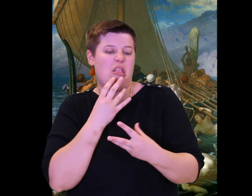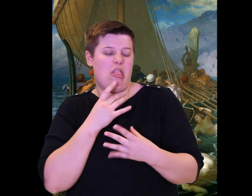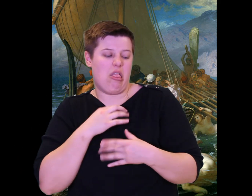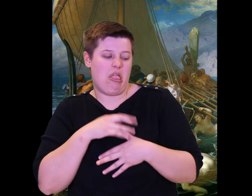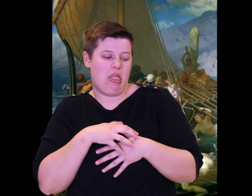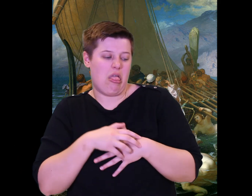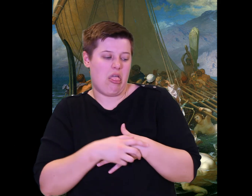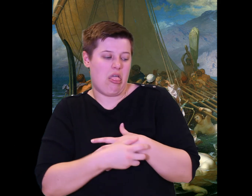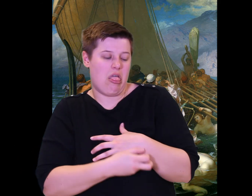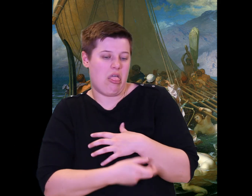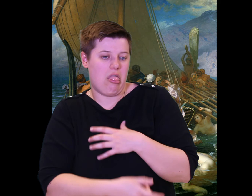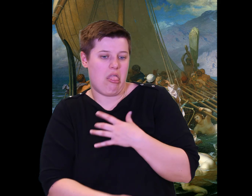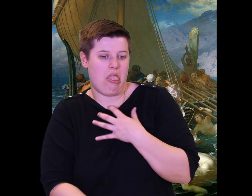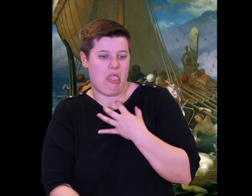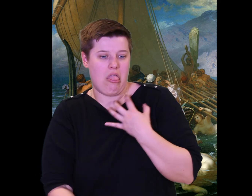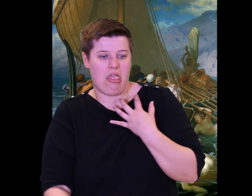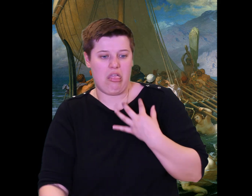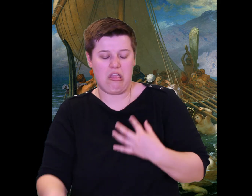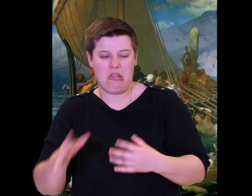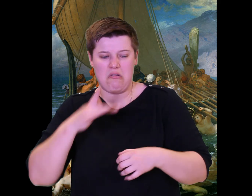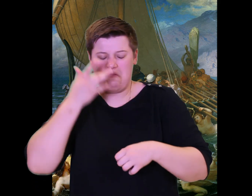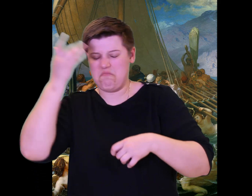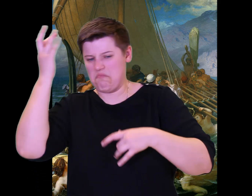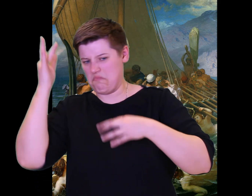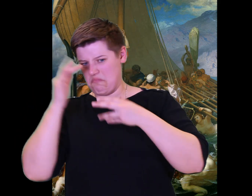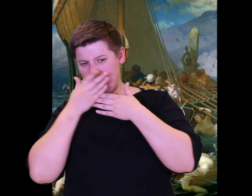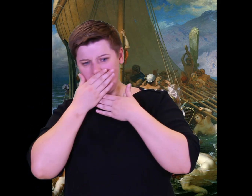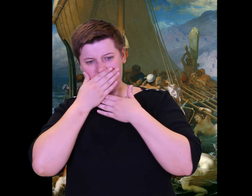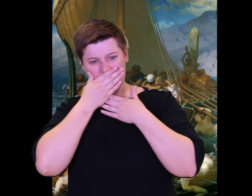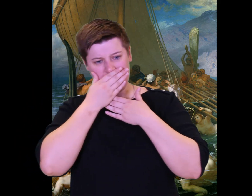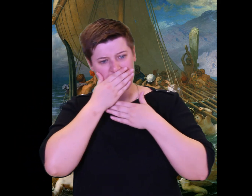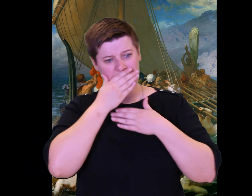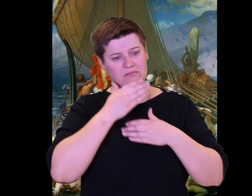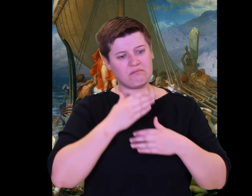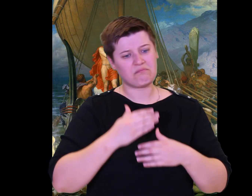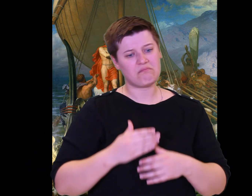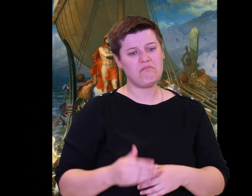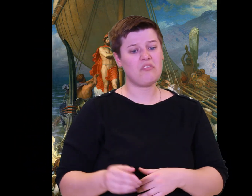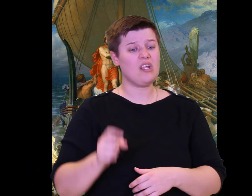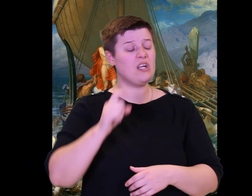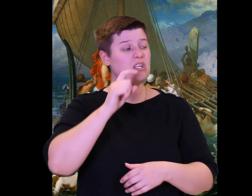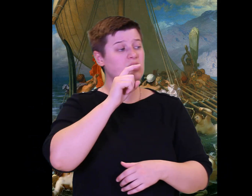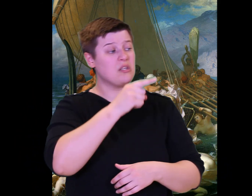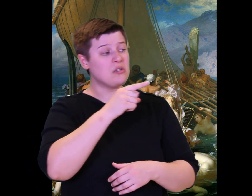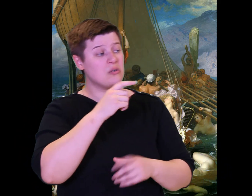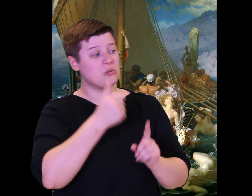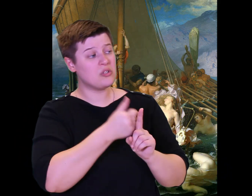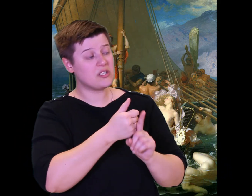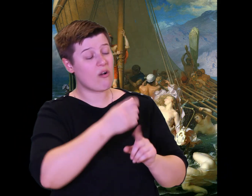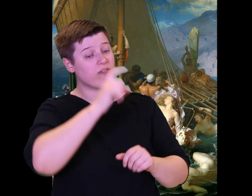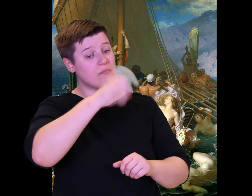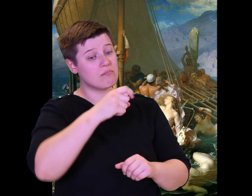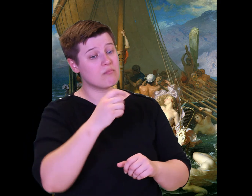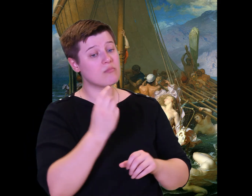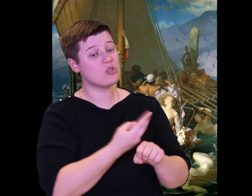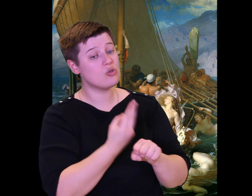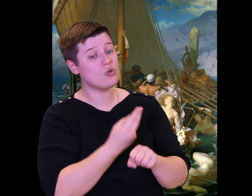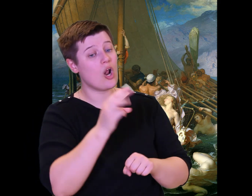I am a stubborn man, but I agreed. So there we sat and feasted on the meat and strong sweet wine until